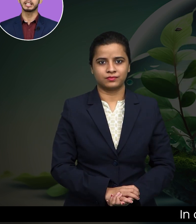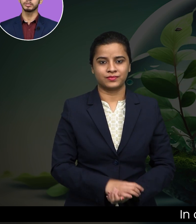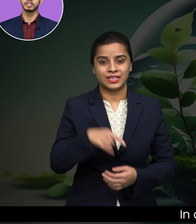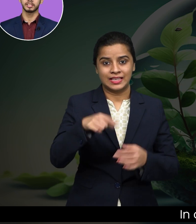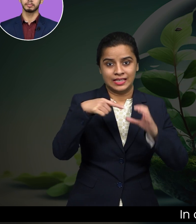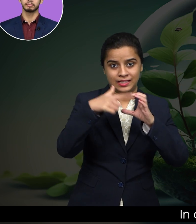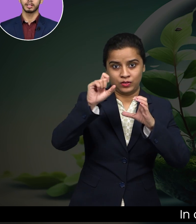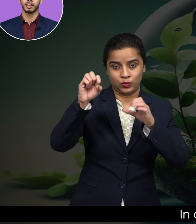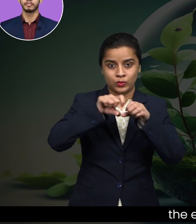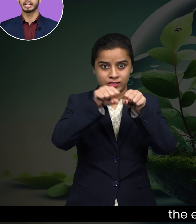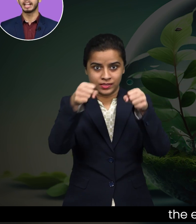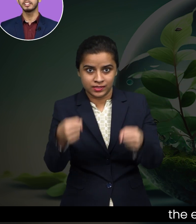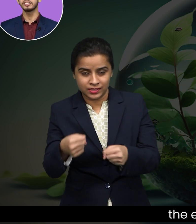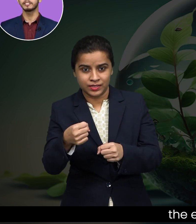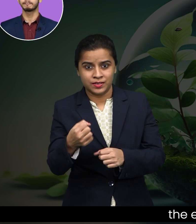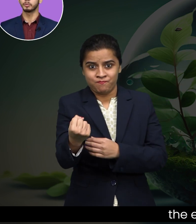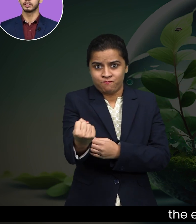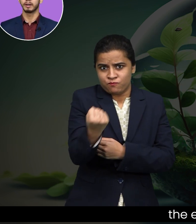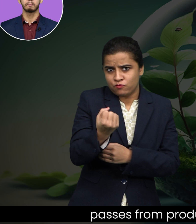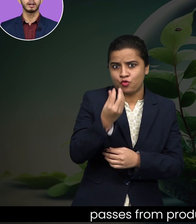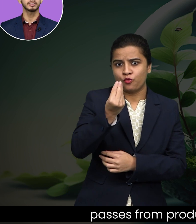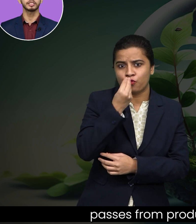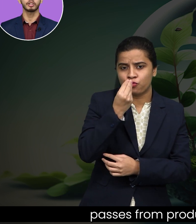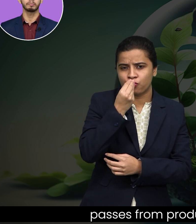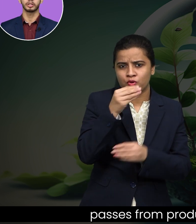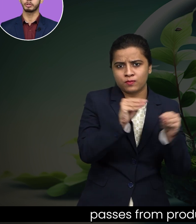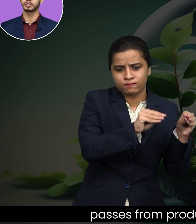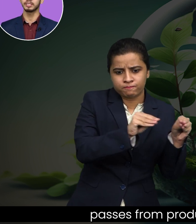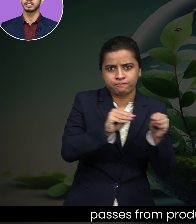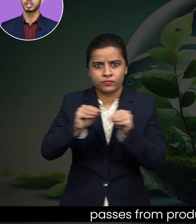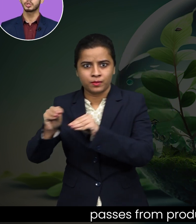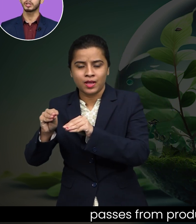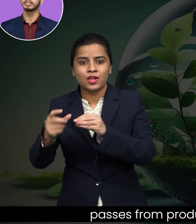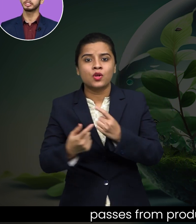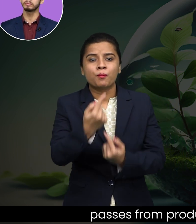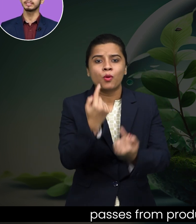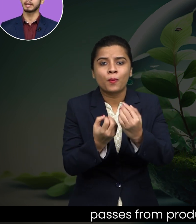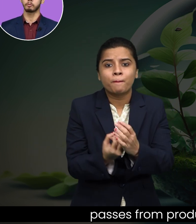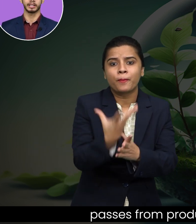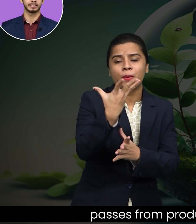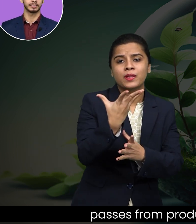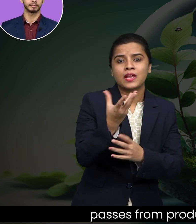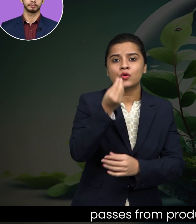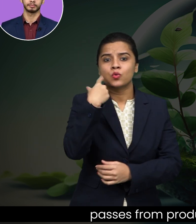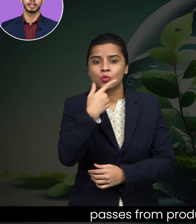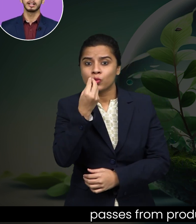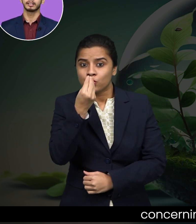In an ecosystem, the energy-rich food passes from producers to consumers